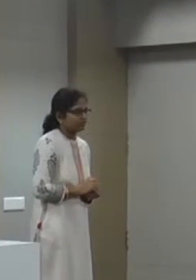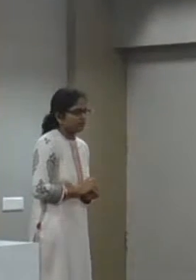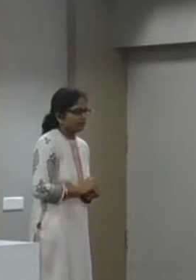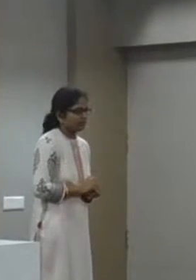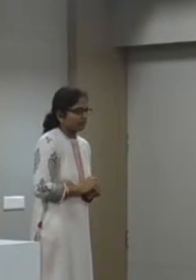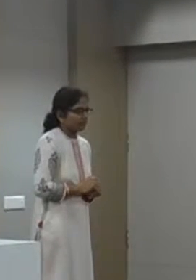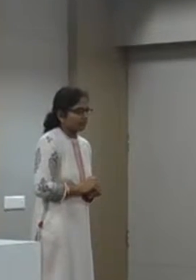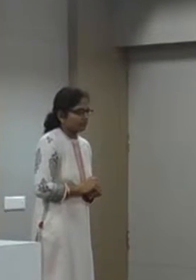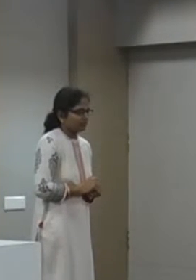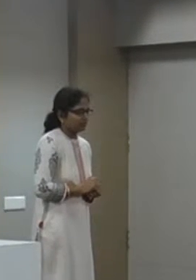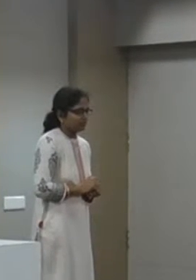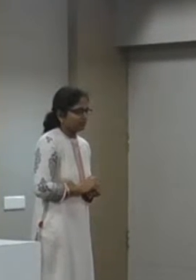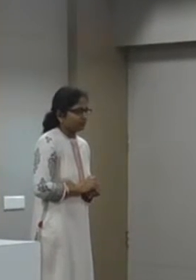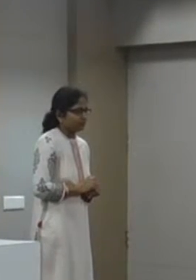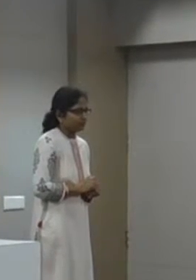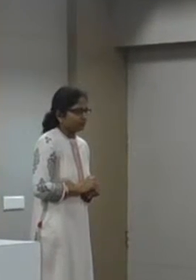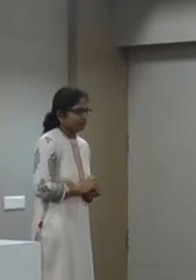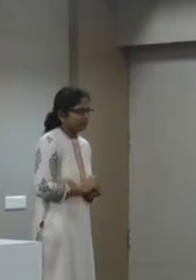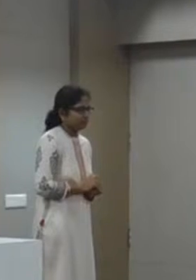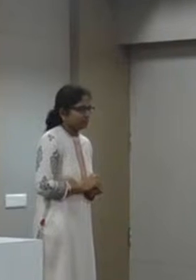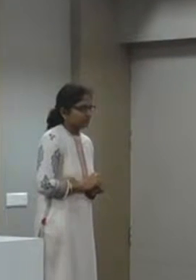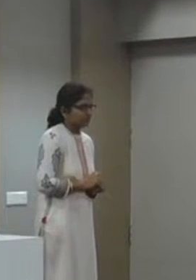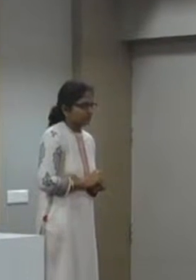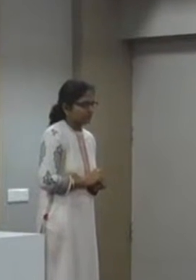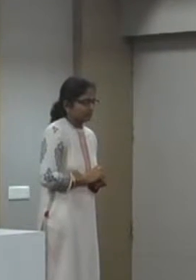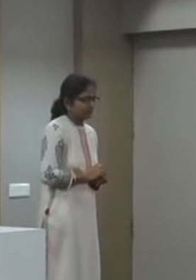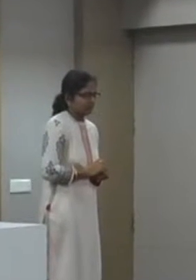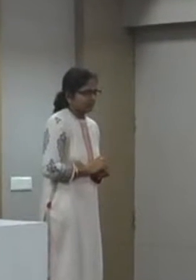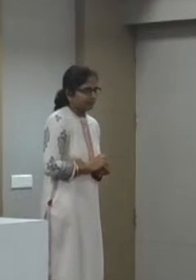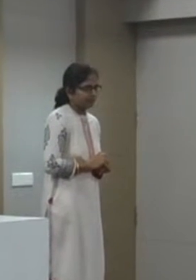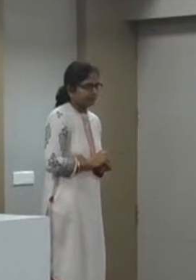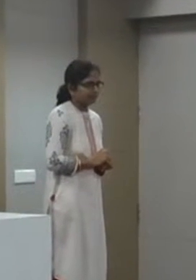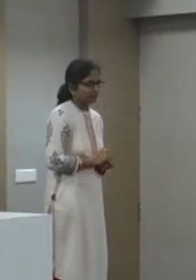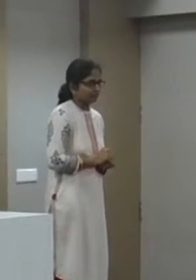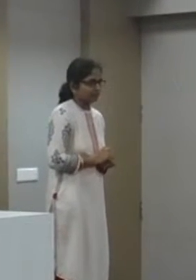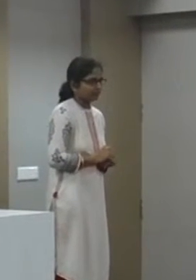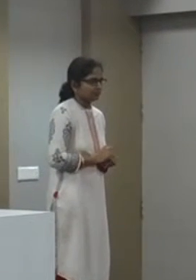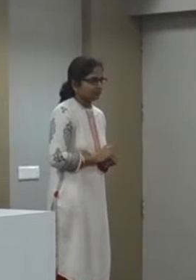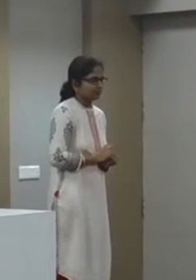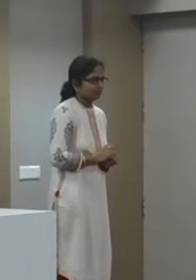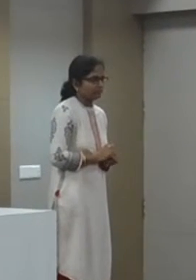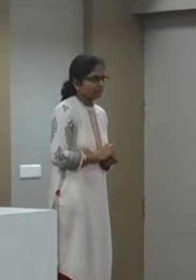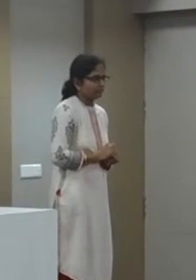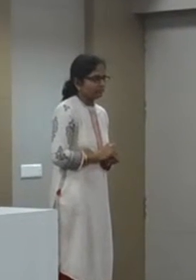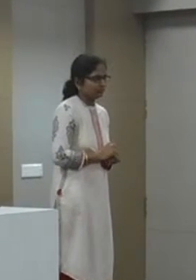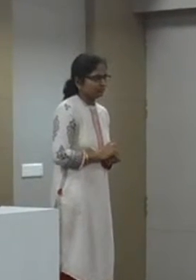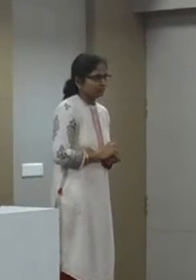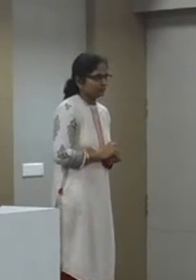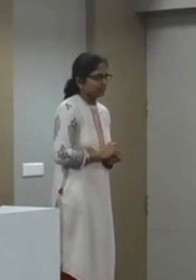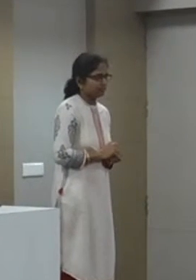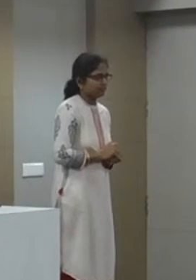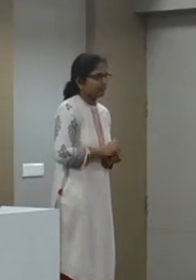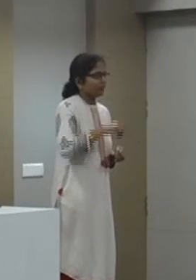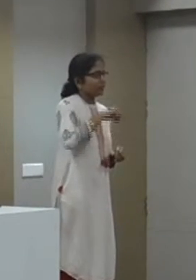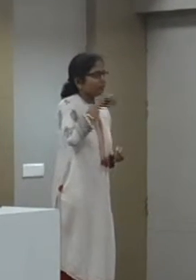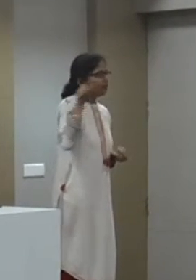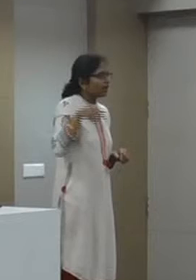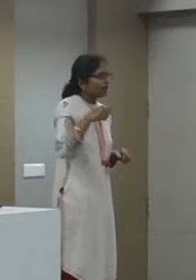It is our endeavor to educate you on the entire election